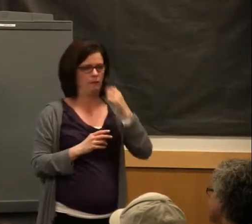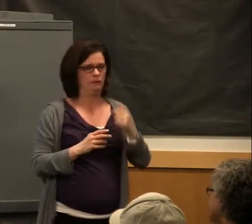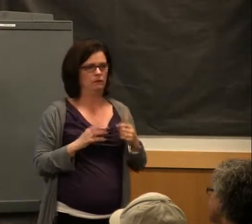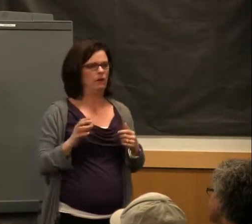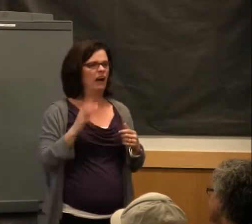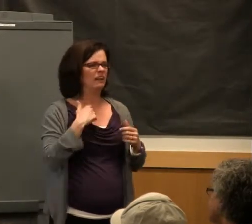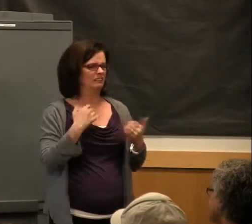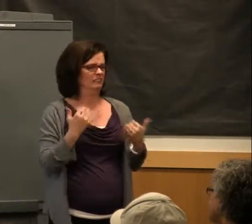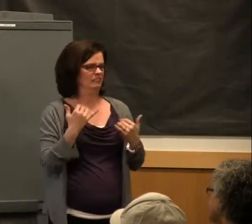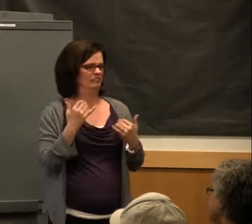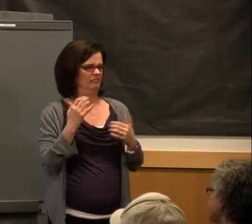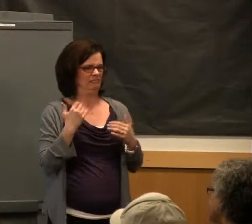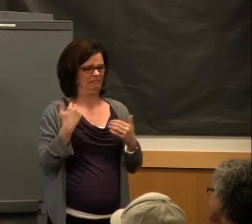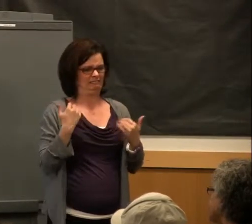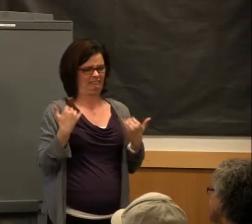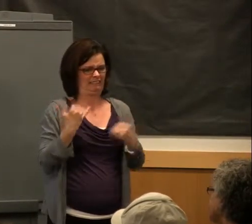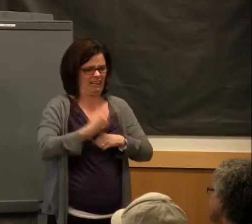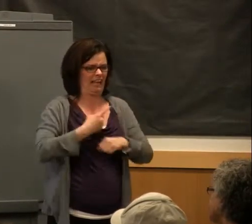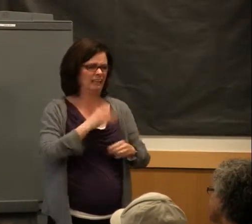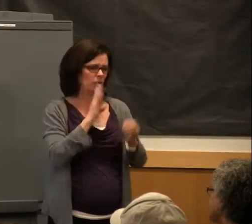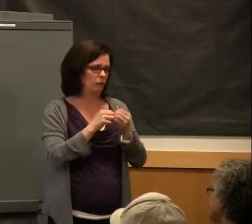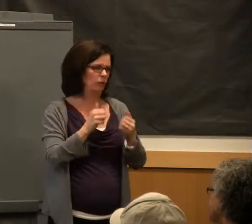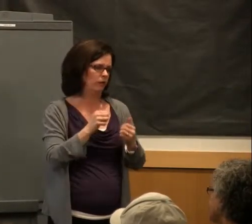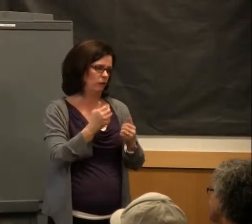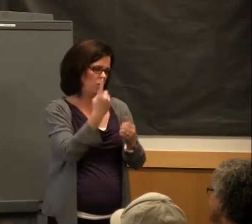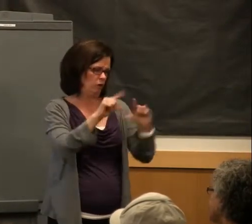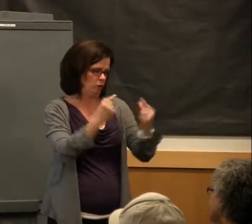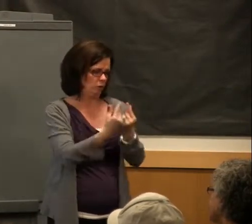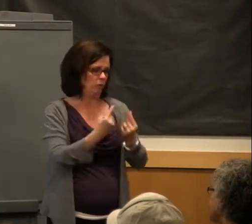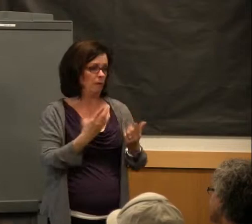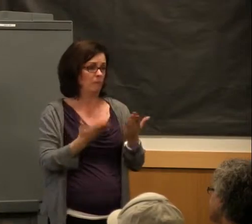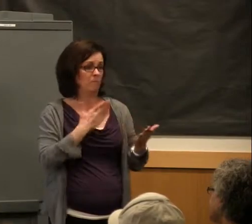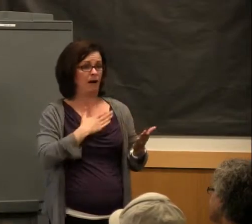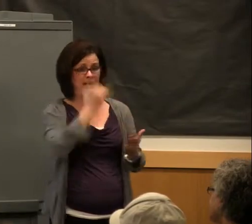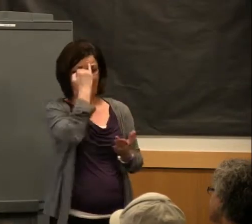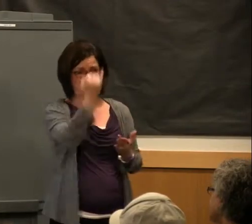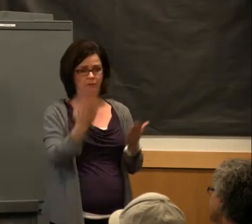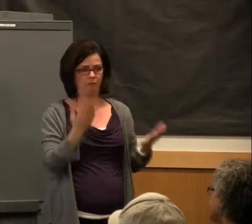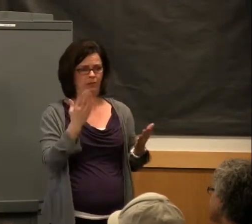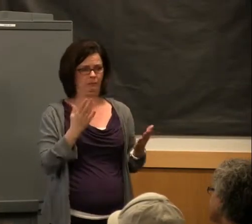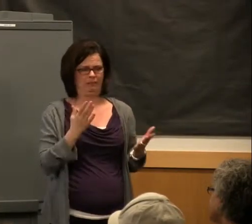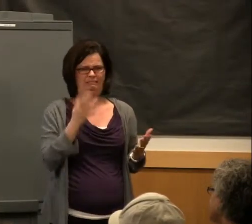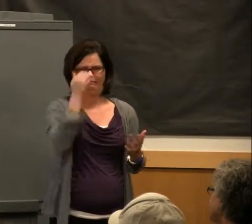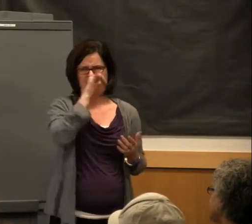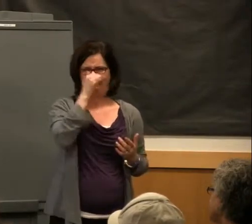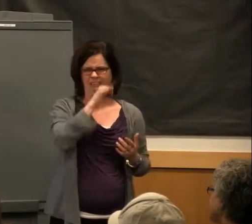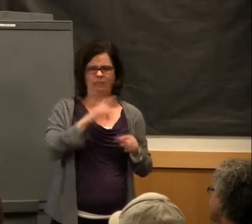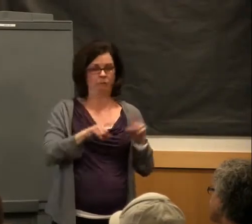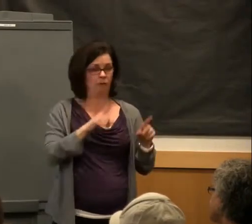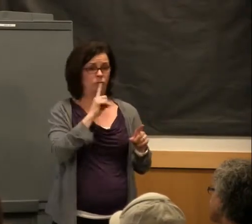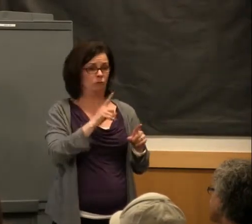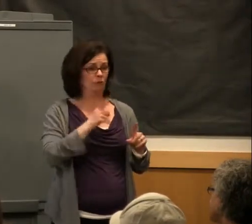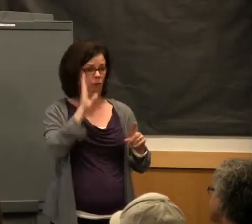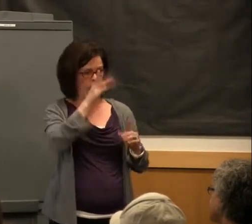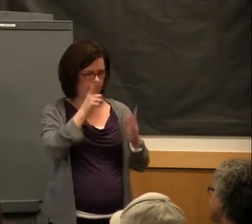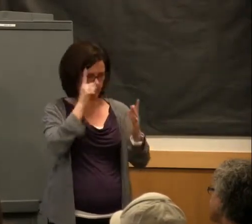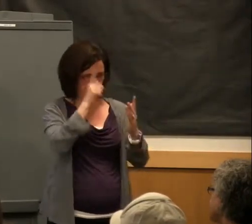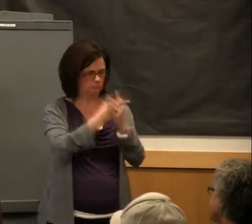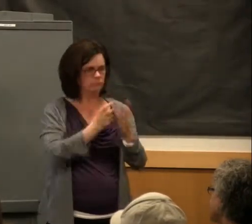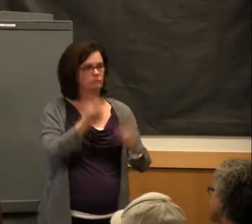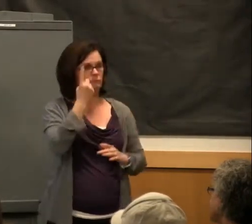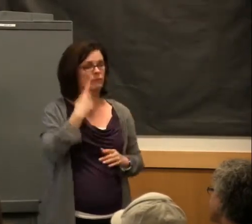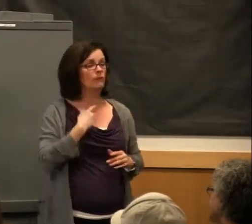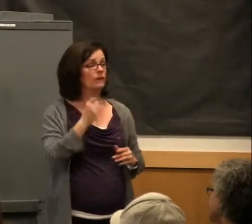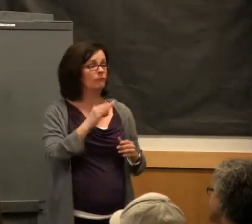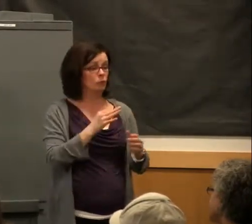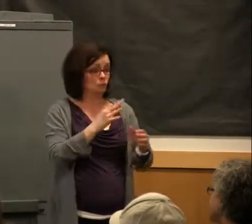groups I talked to. It seems like a silly idea, but it helps illustrate the point. If you get a pet, what's the